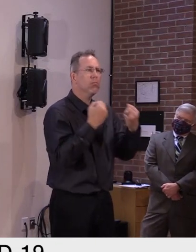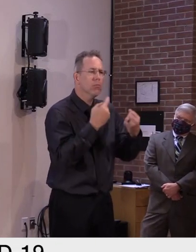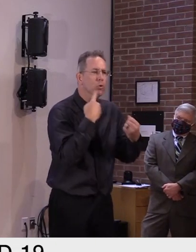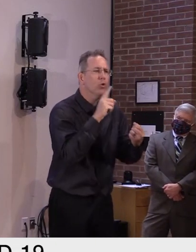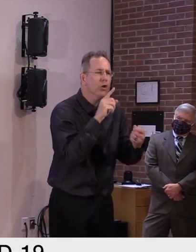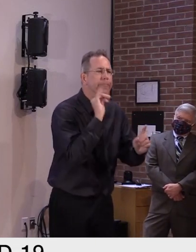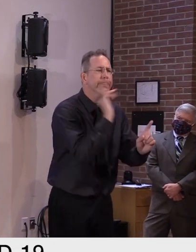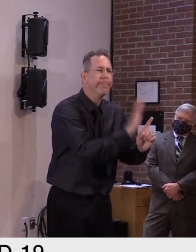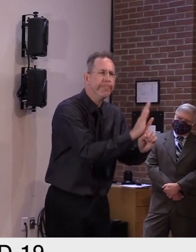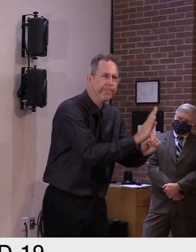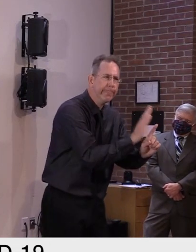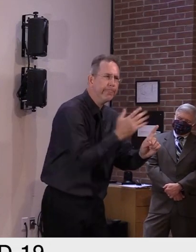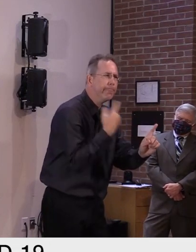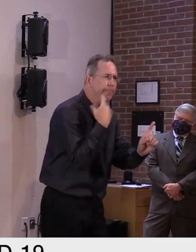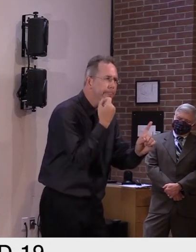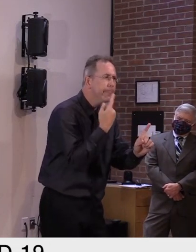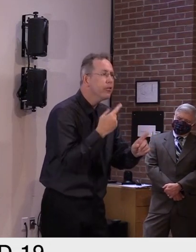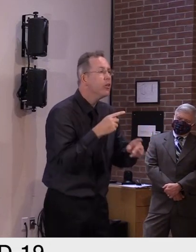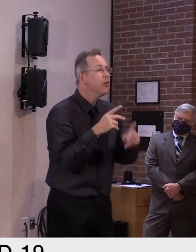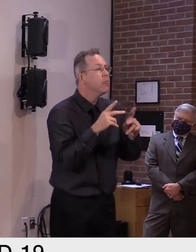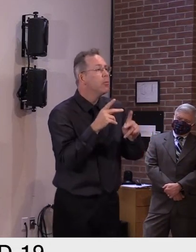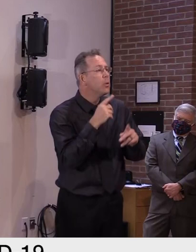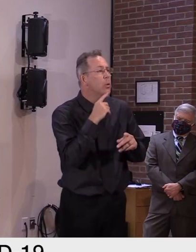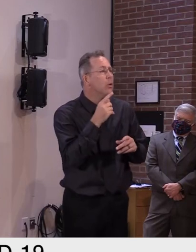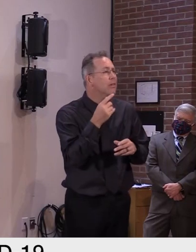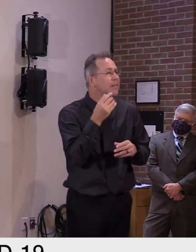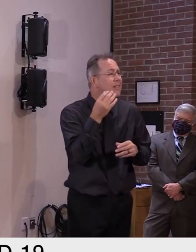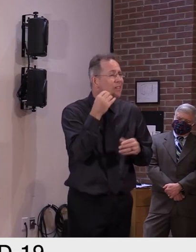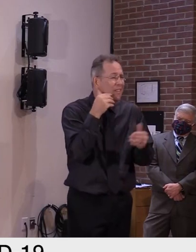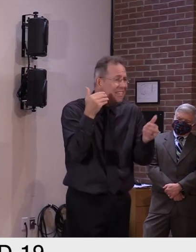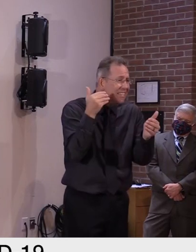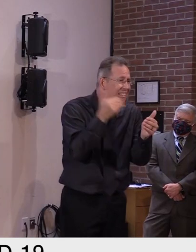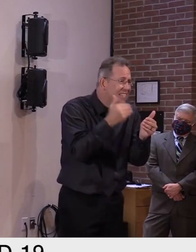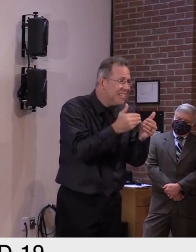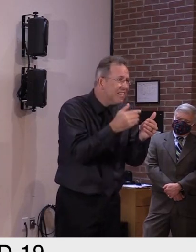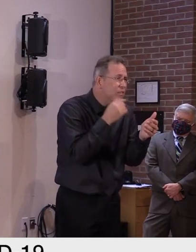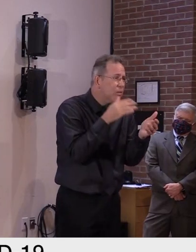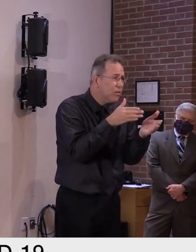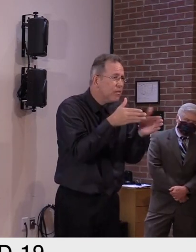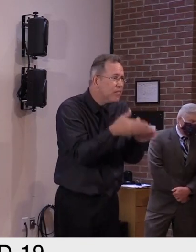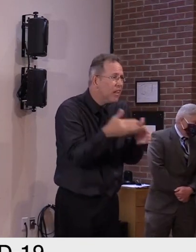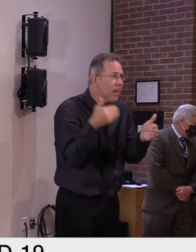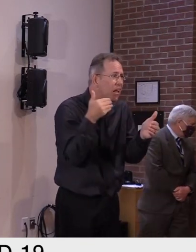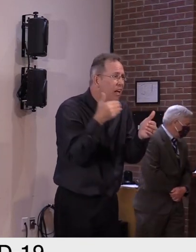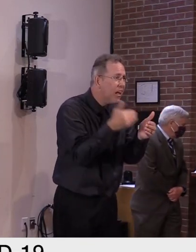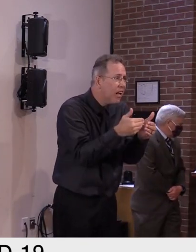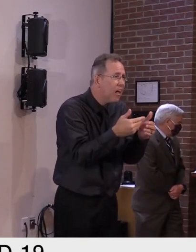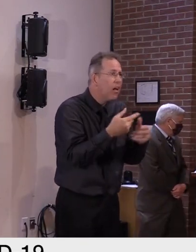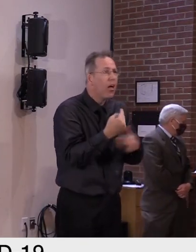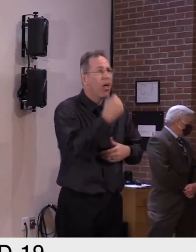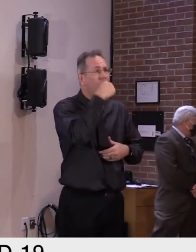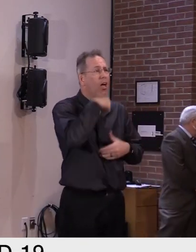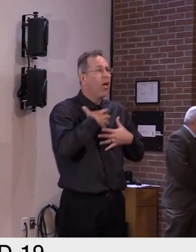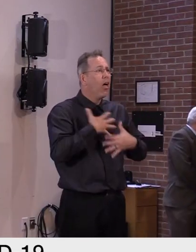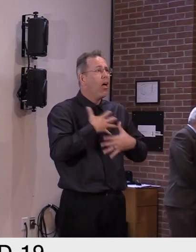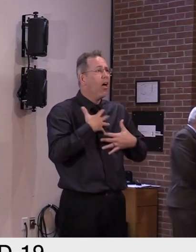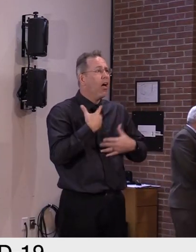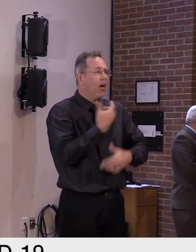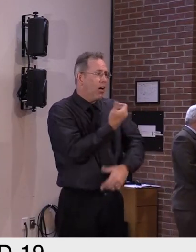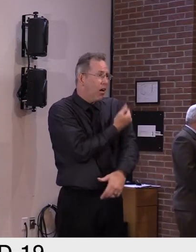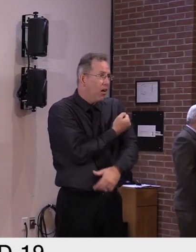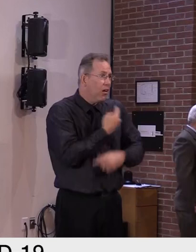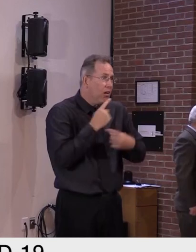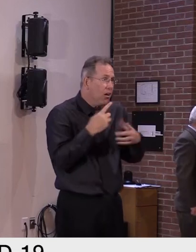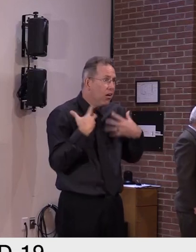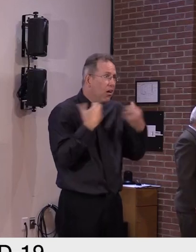drug, and it's probably going to be used earlier even in the course of illness if any change occurs